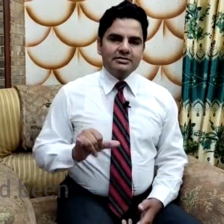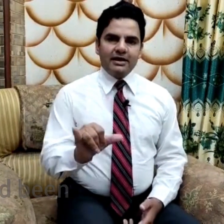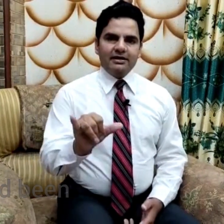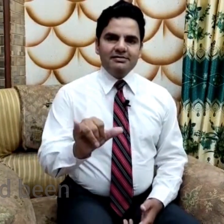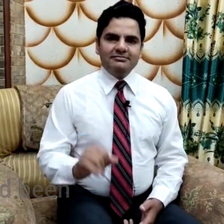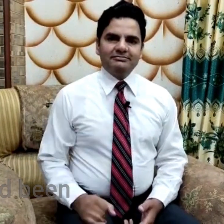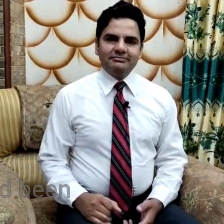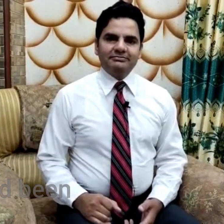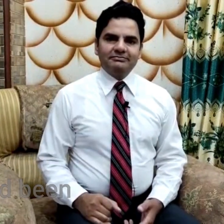they